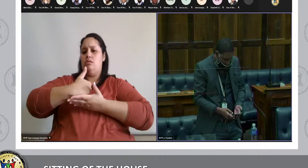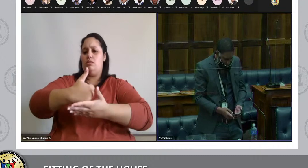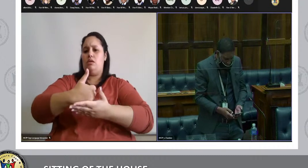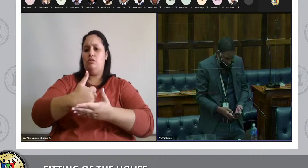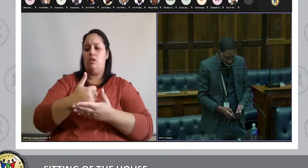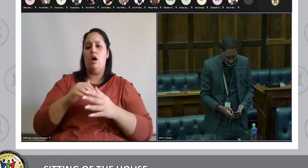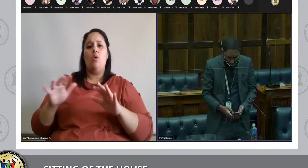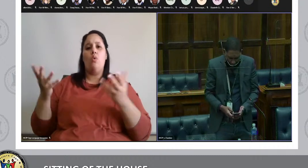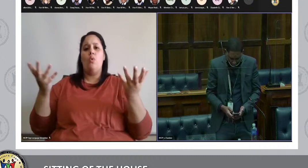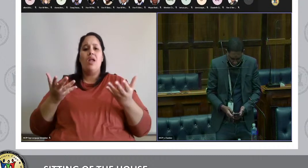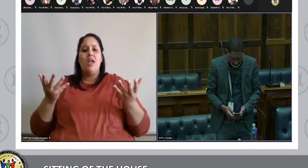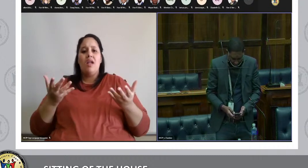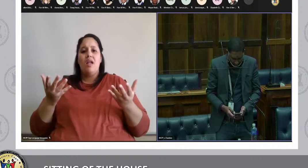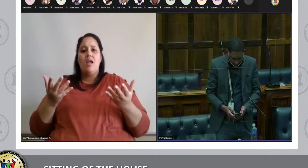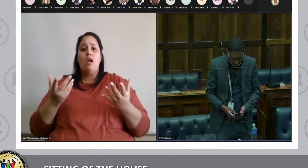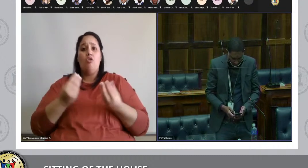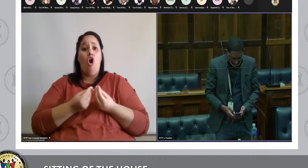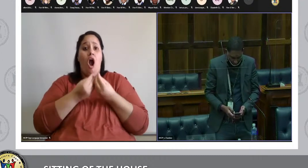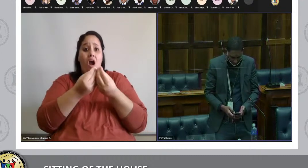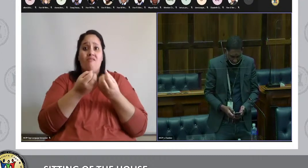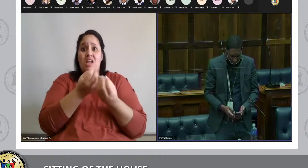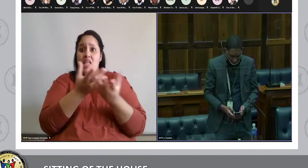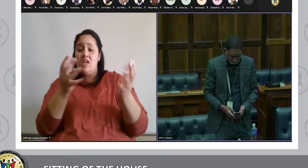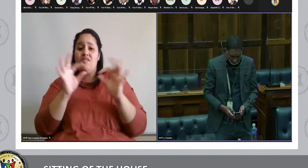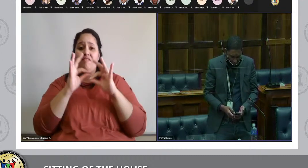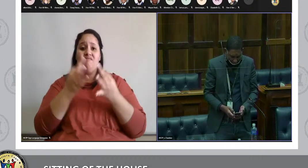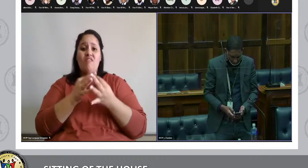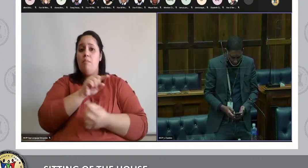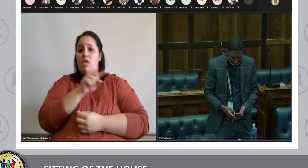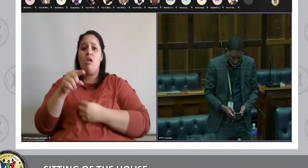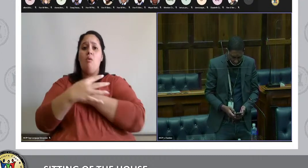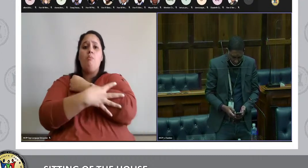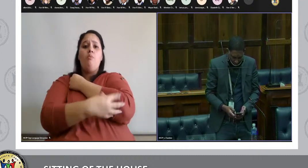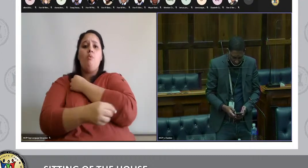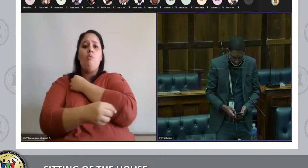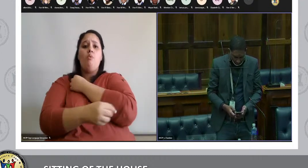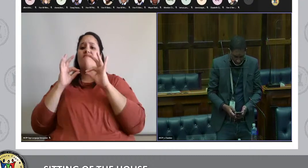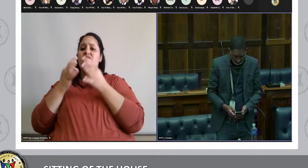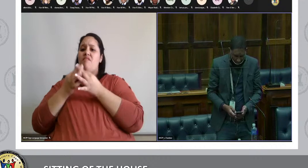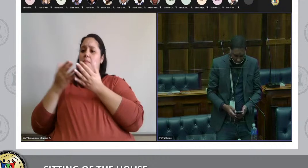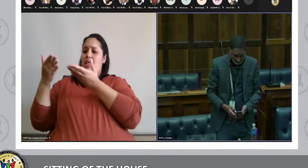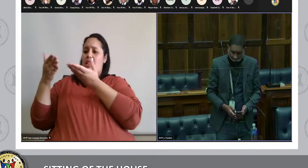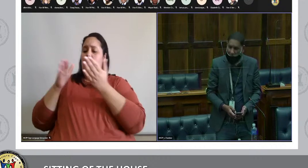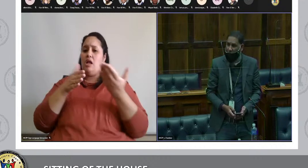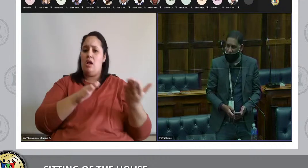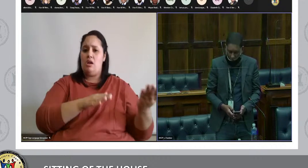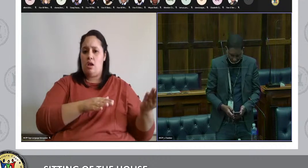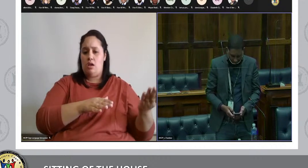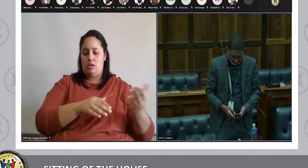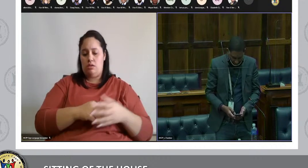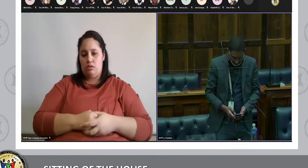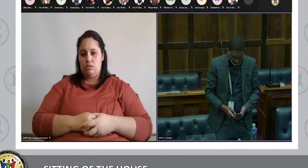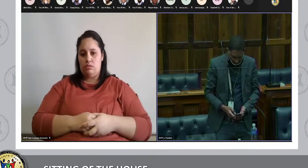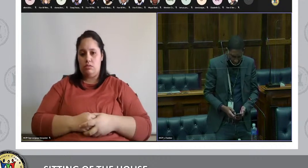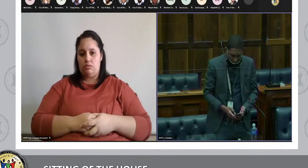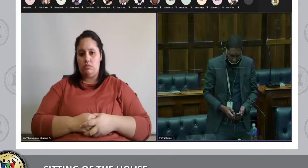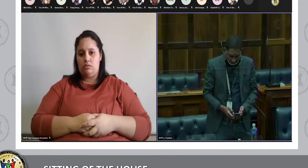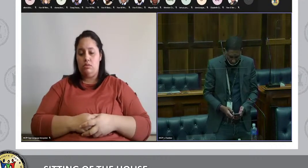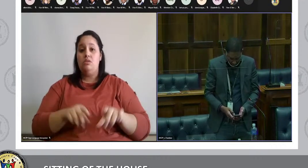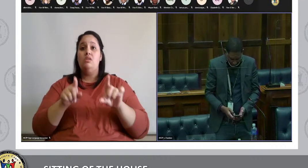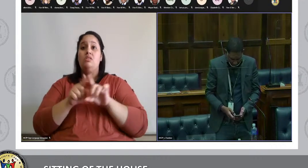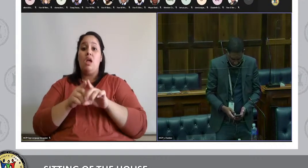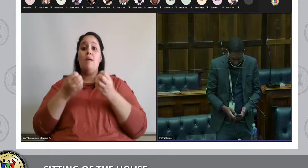assistance are offered to families who have lost more than one member, and in many cases,